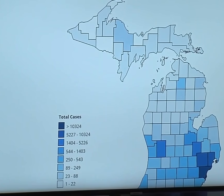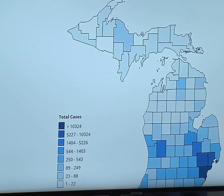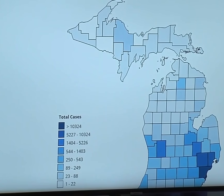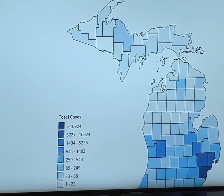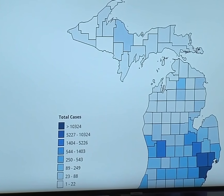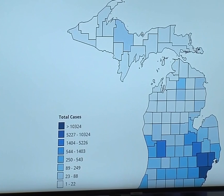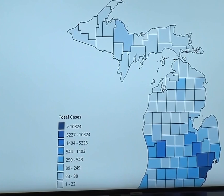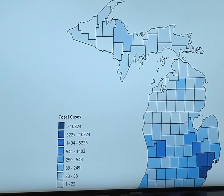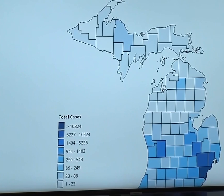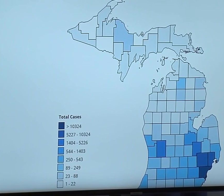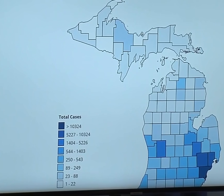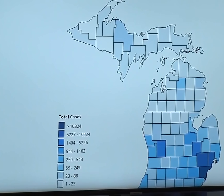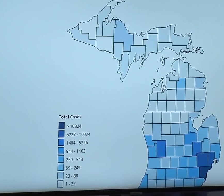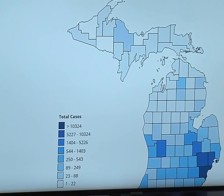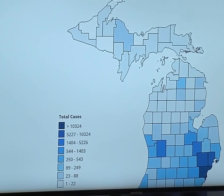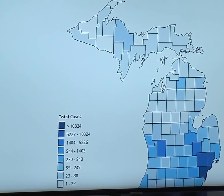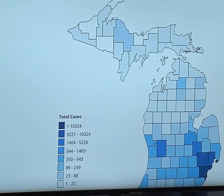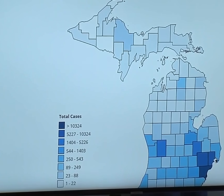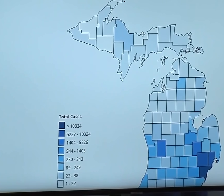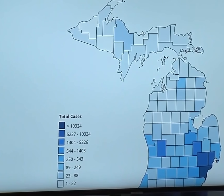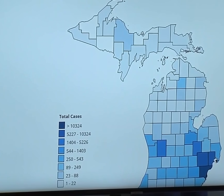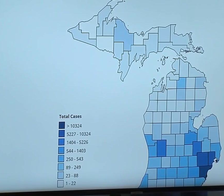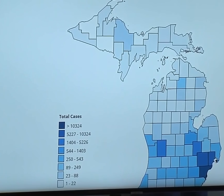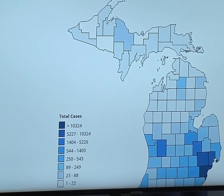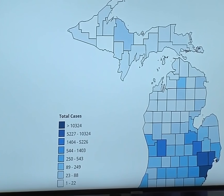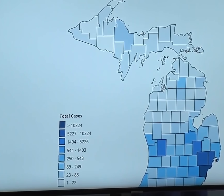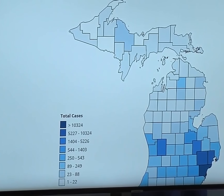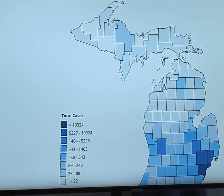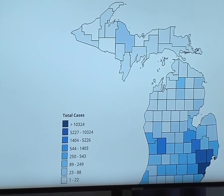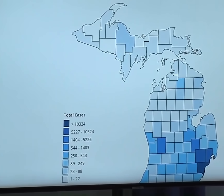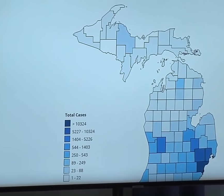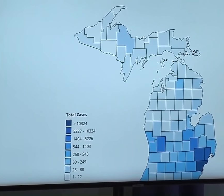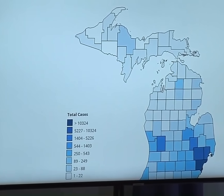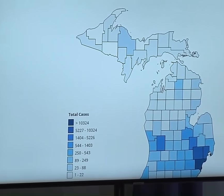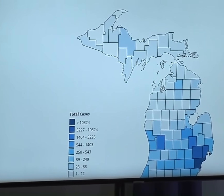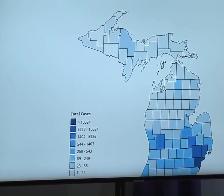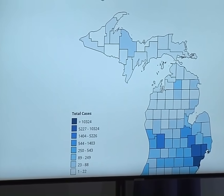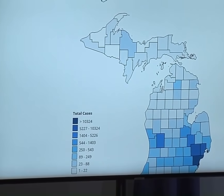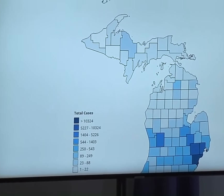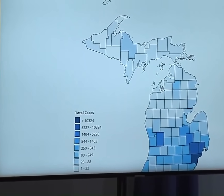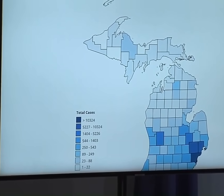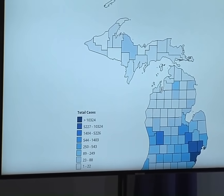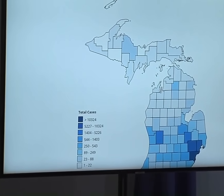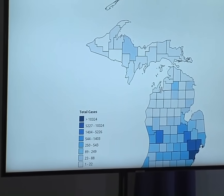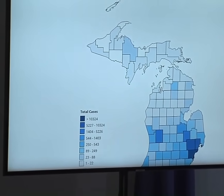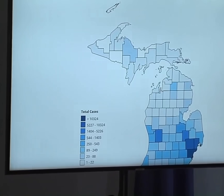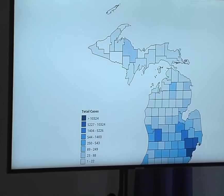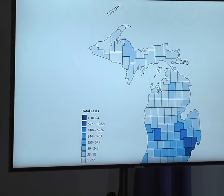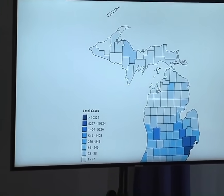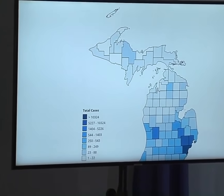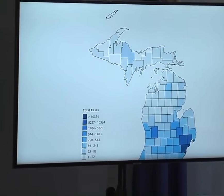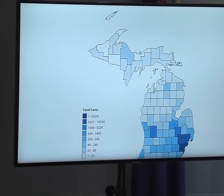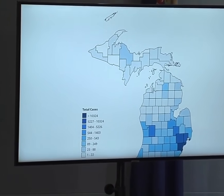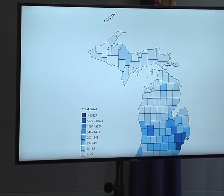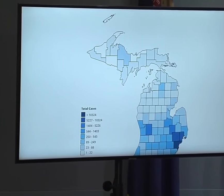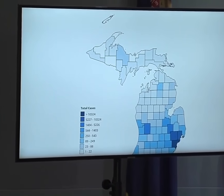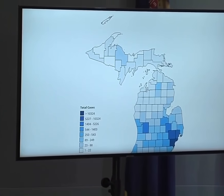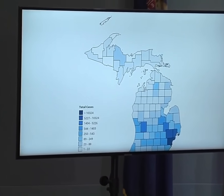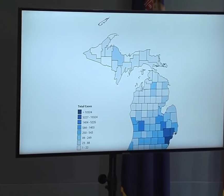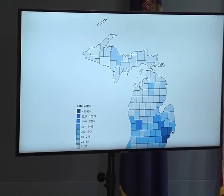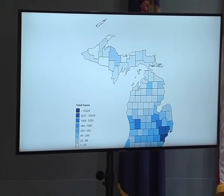up PPE and testing and we've seen our numbers start to plateau, those are all great